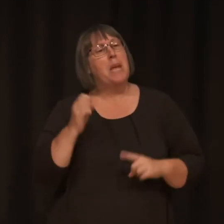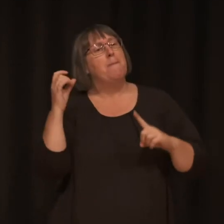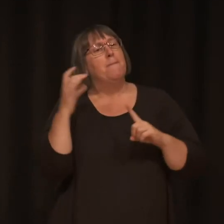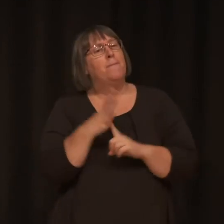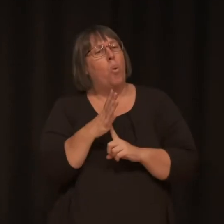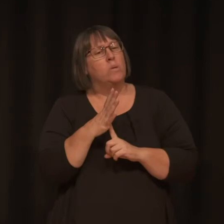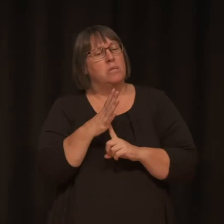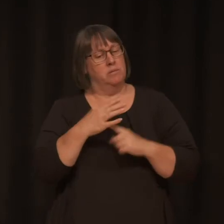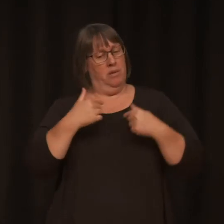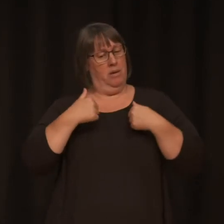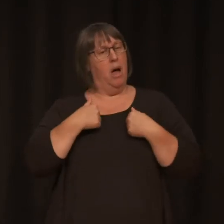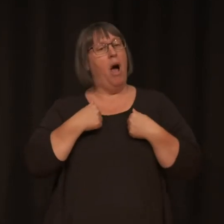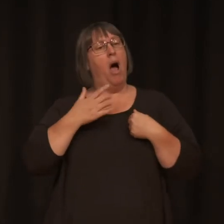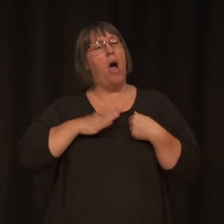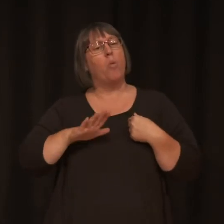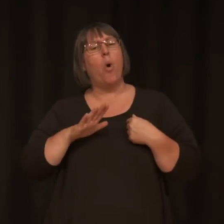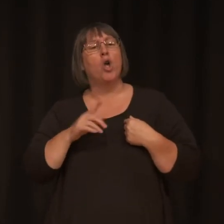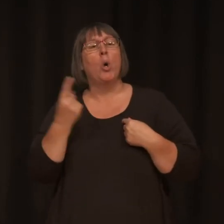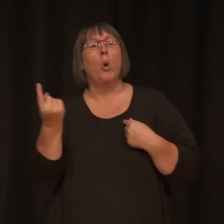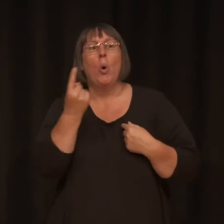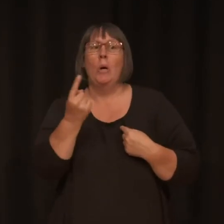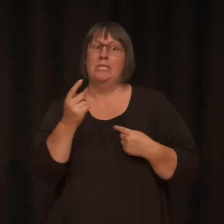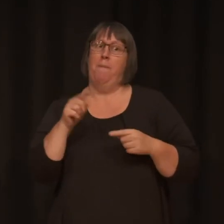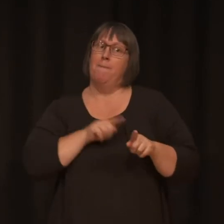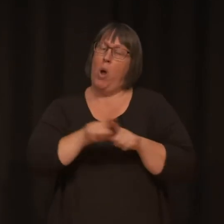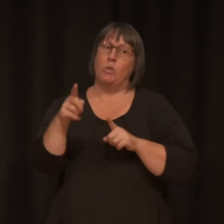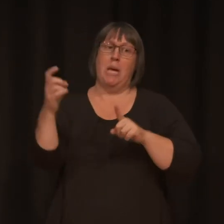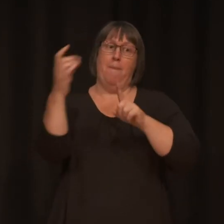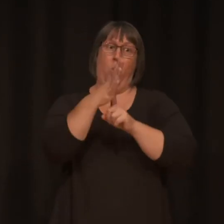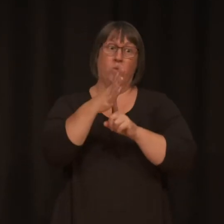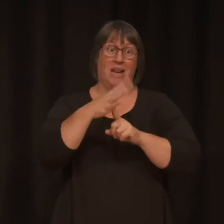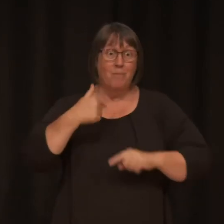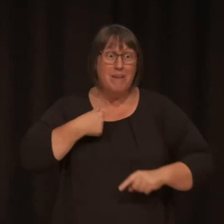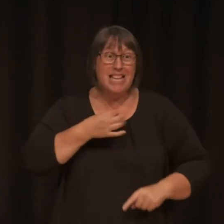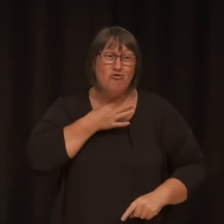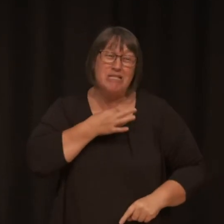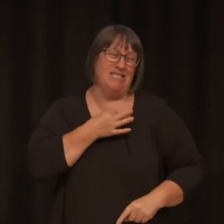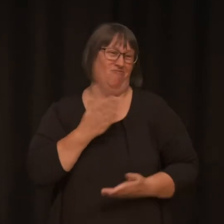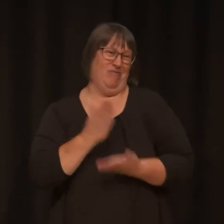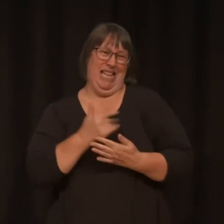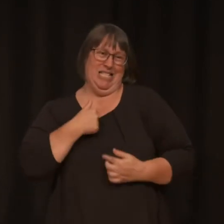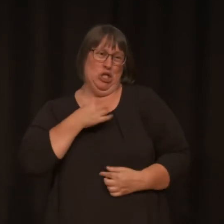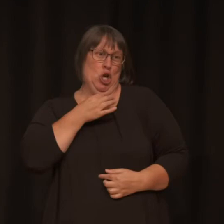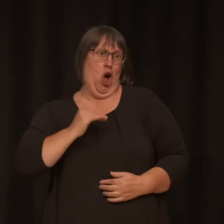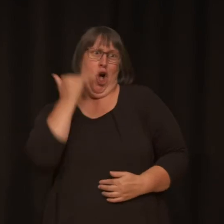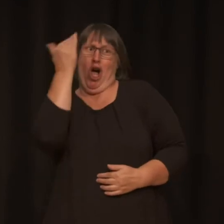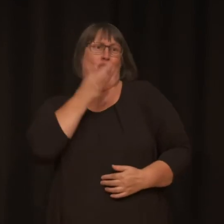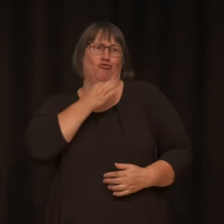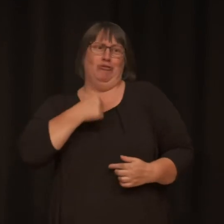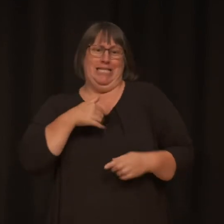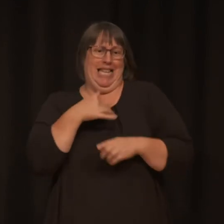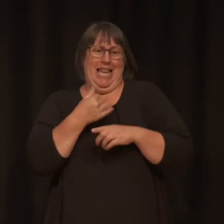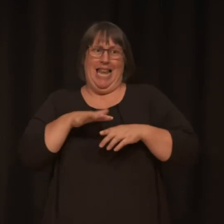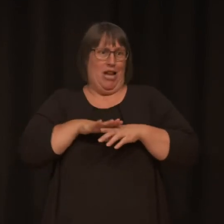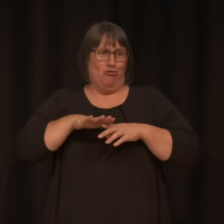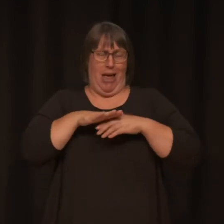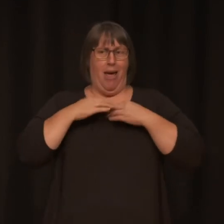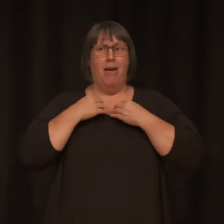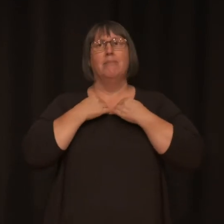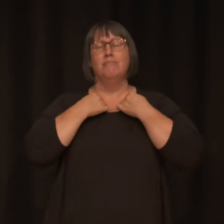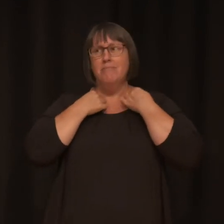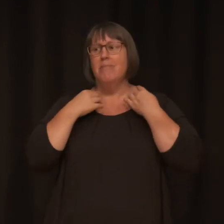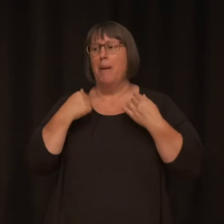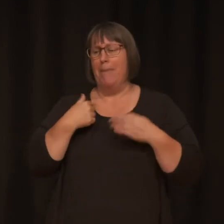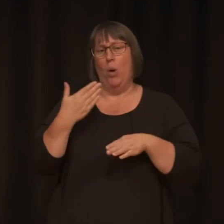me, though, was to prioritise those at the greatest risk. I'm not at the greatest risk. Those we needed to look after are our frontline border workers,